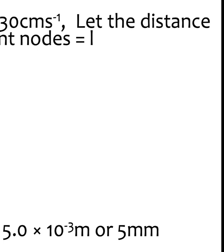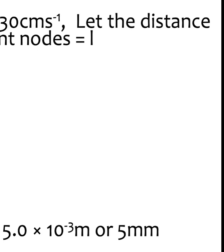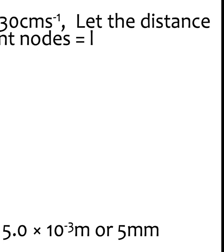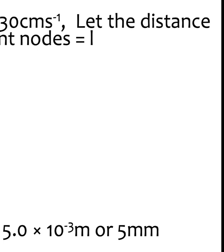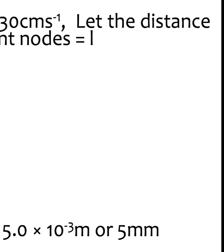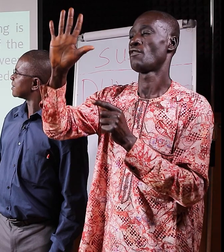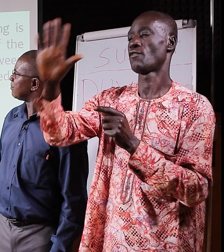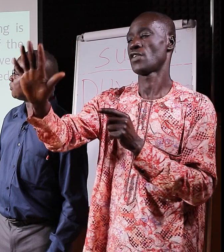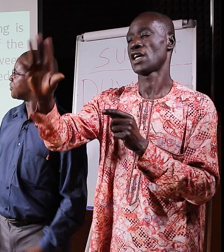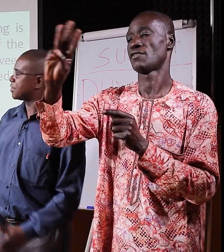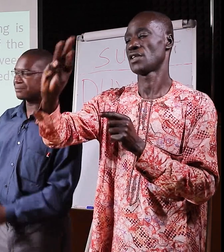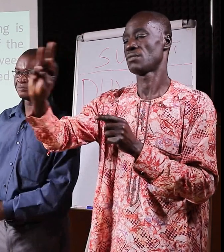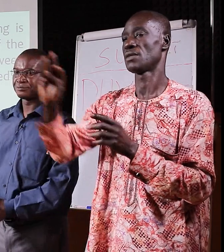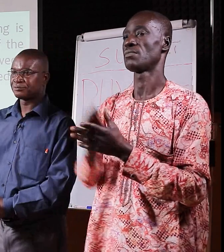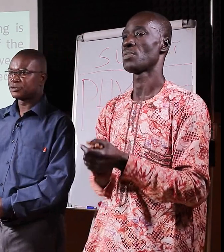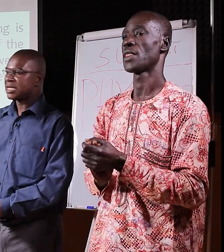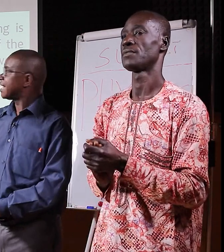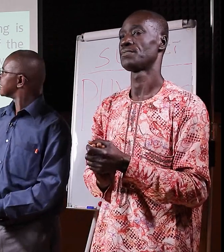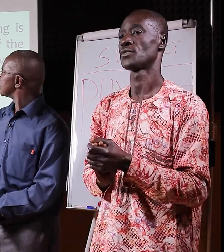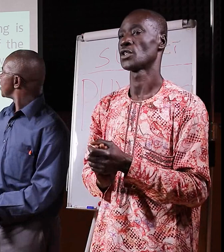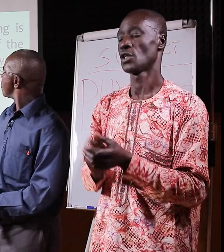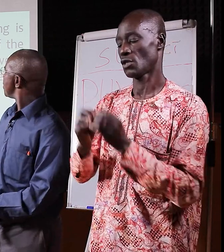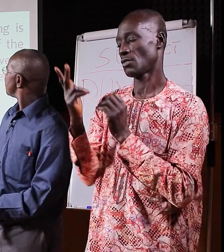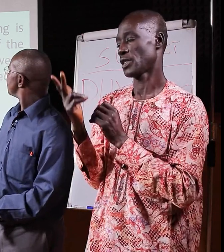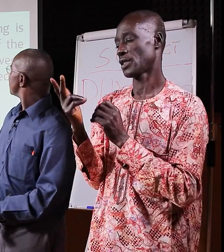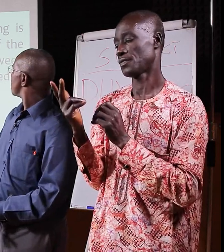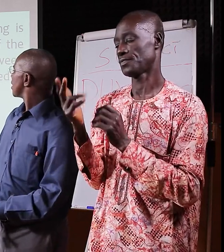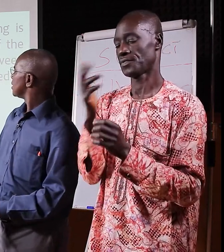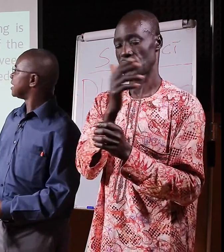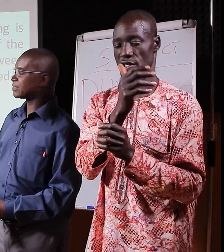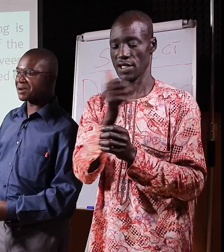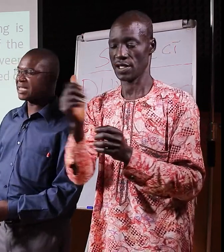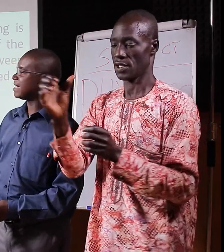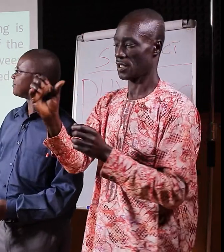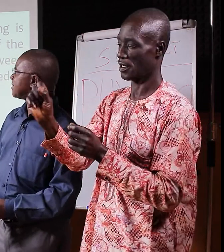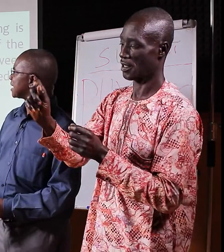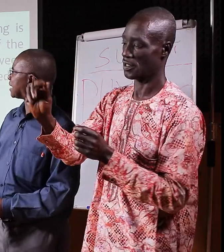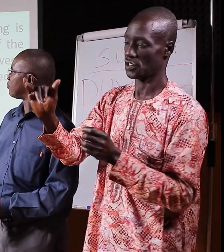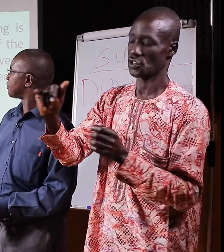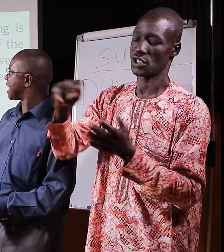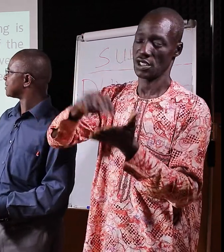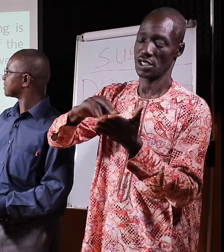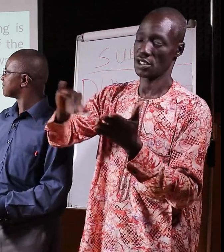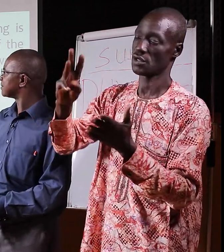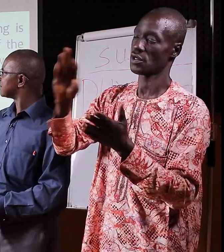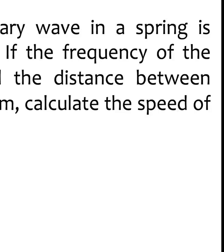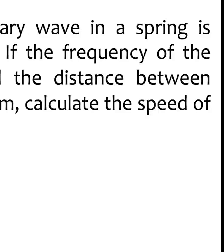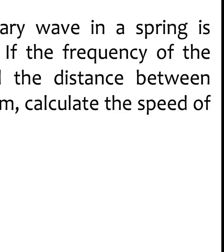millimeter. Example 3. A stationary wave in a spring is fixed at both